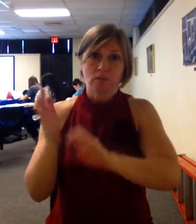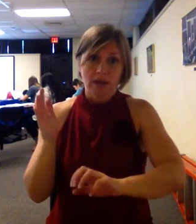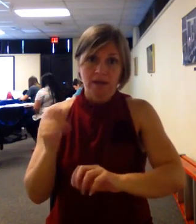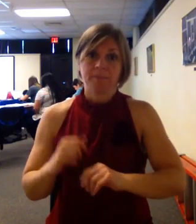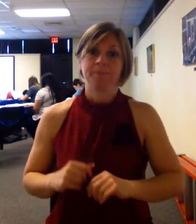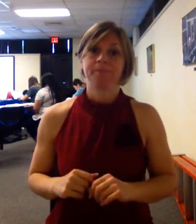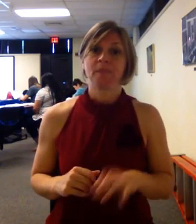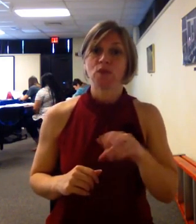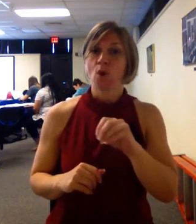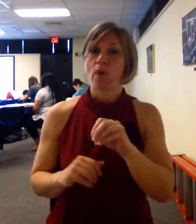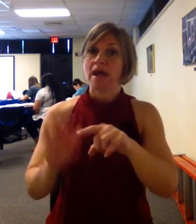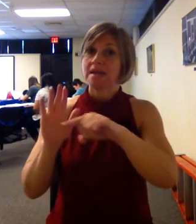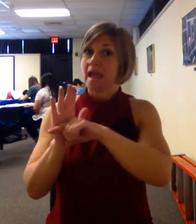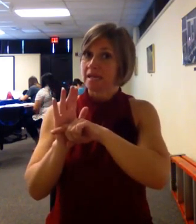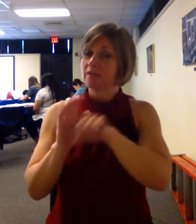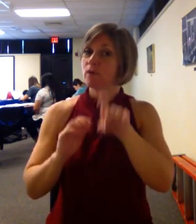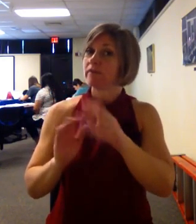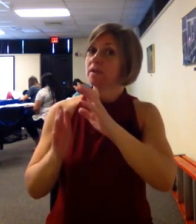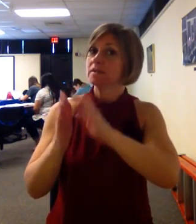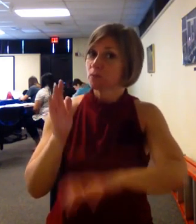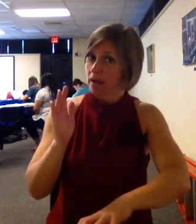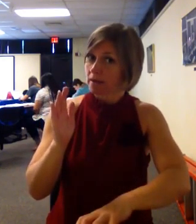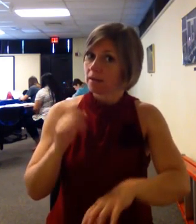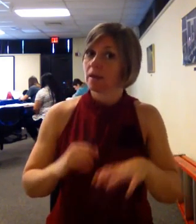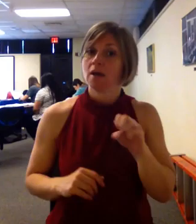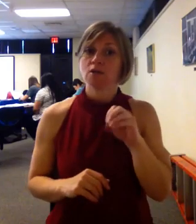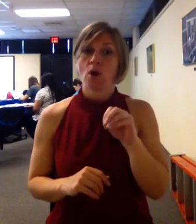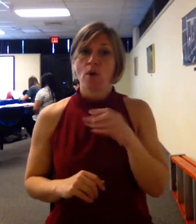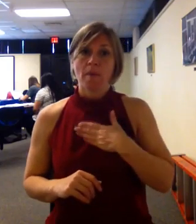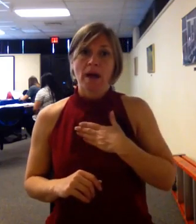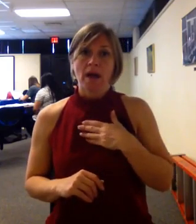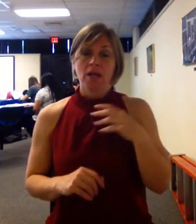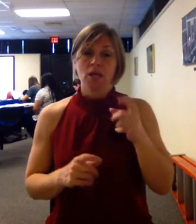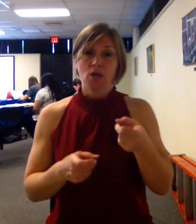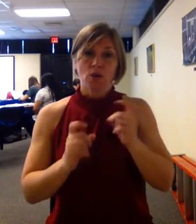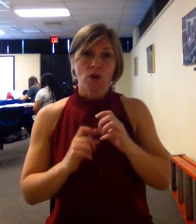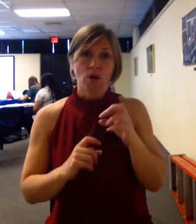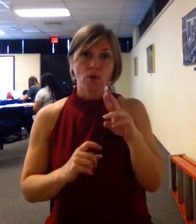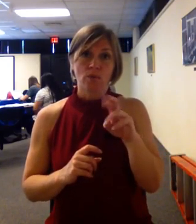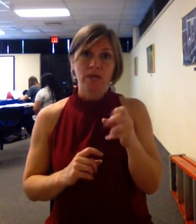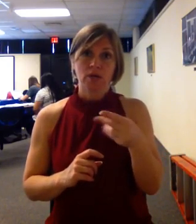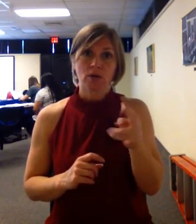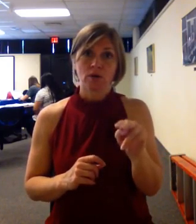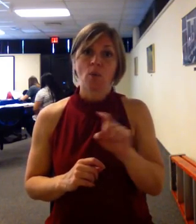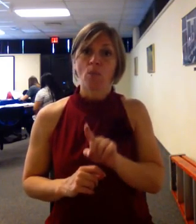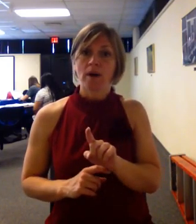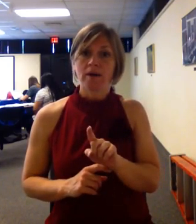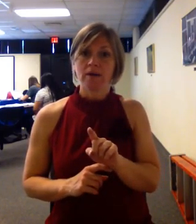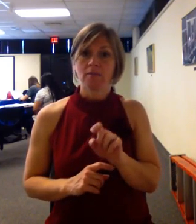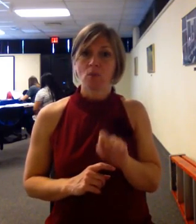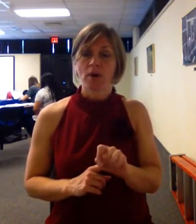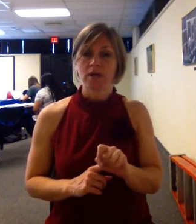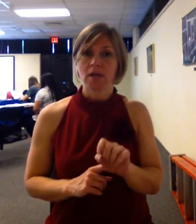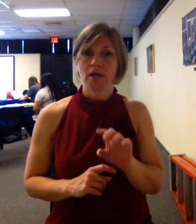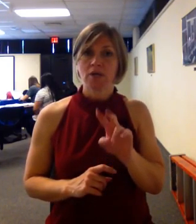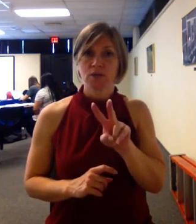So the negative return I have to subtract. So my portfolio return was 1.2571. That's the weighted average of